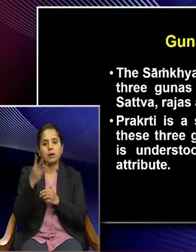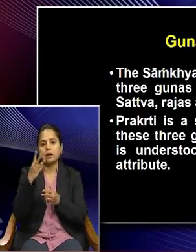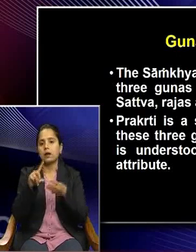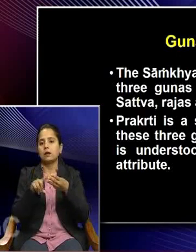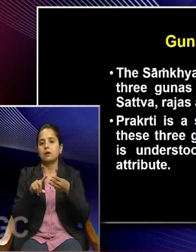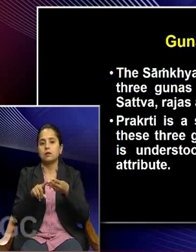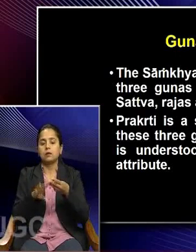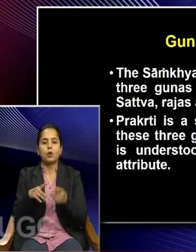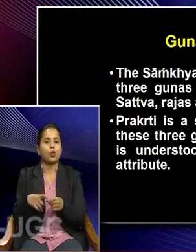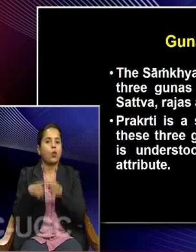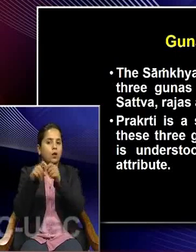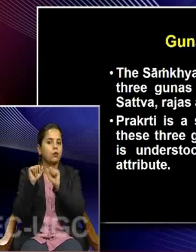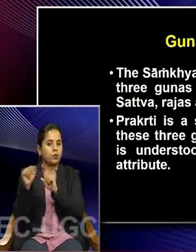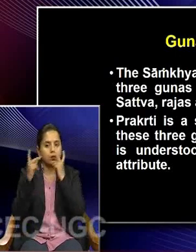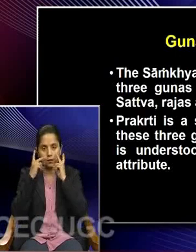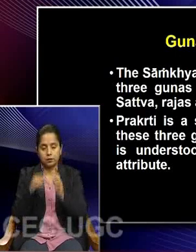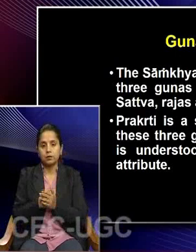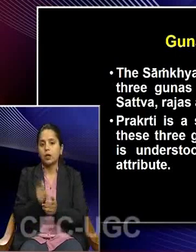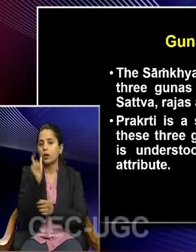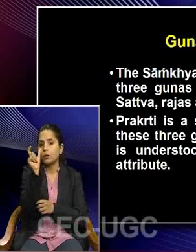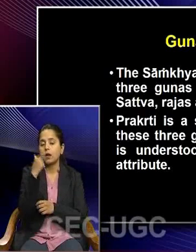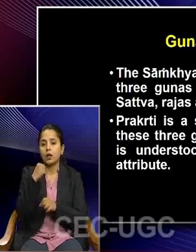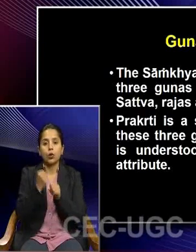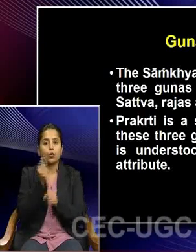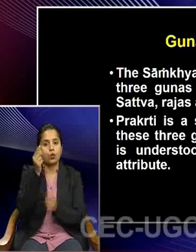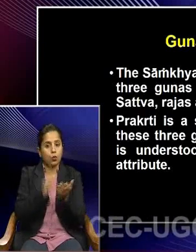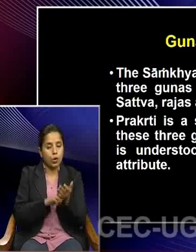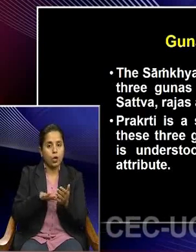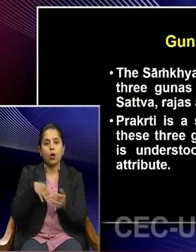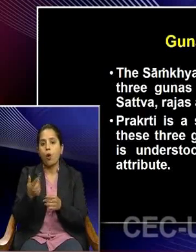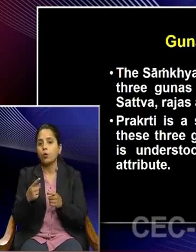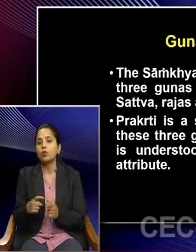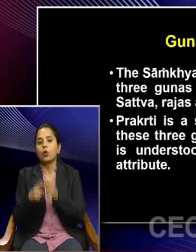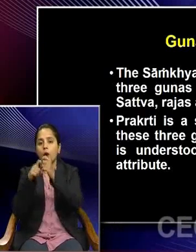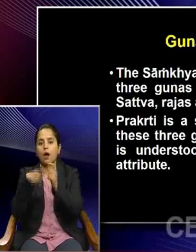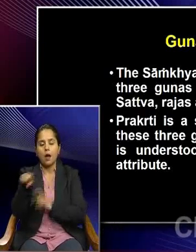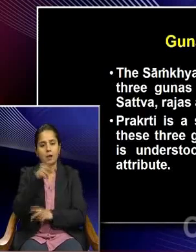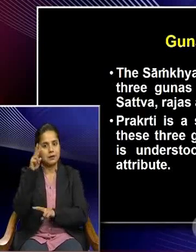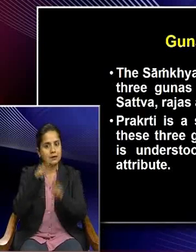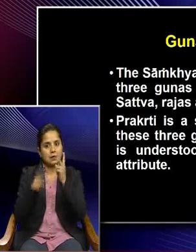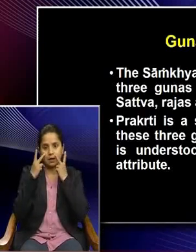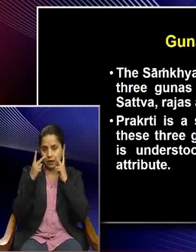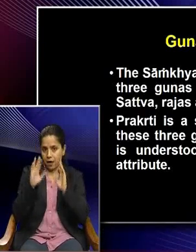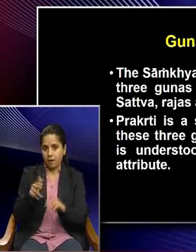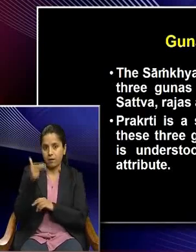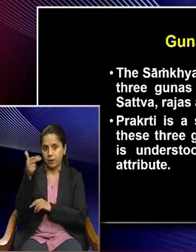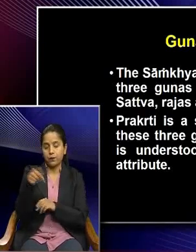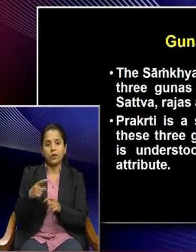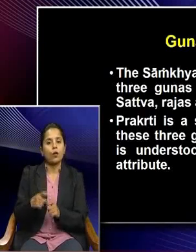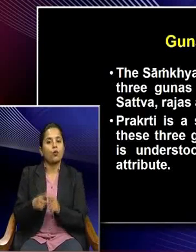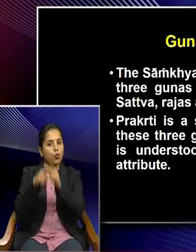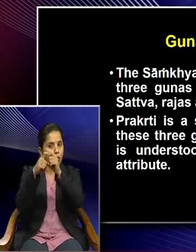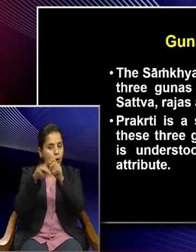gunas. The word gun or gunas is understood here as a quality